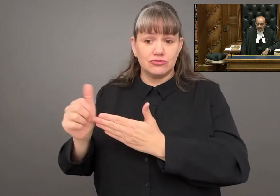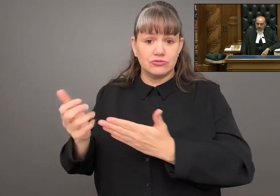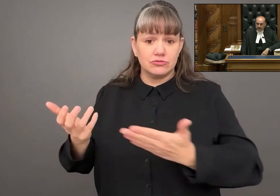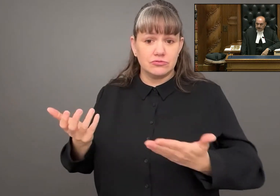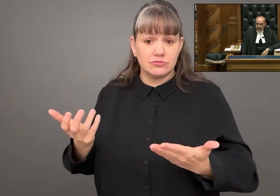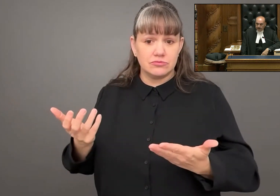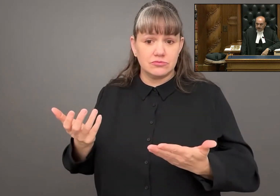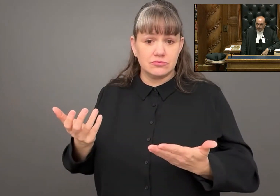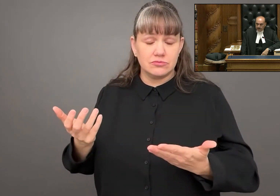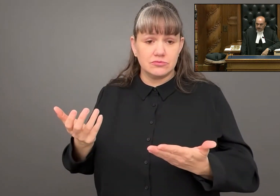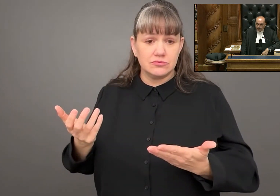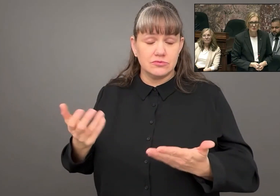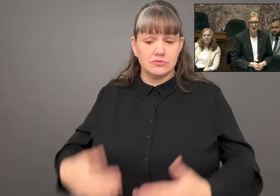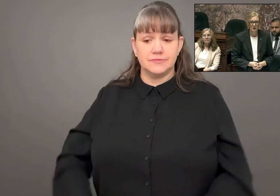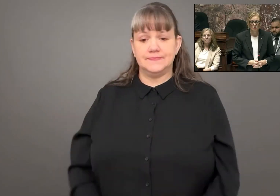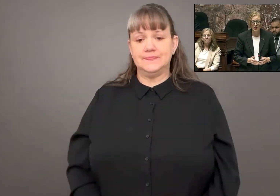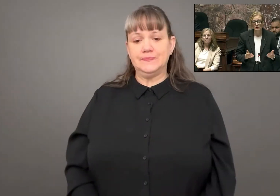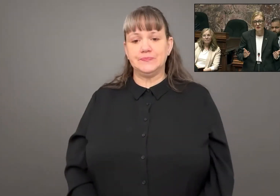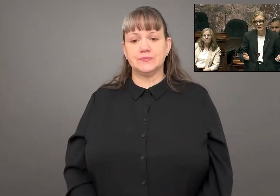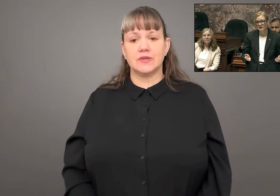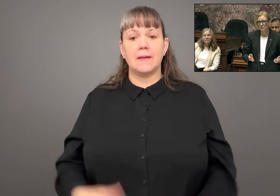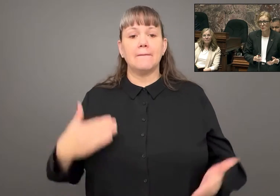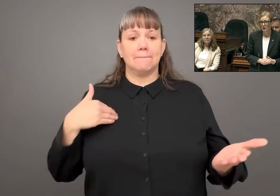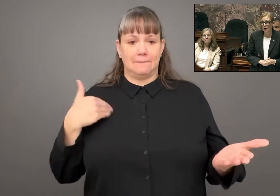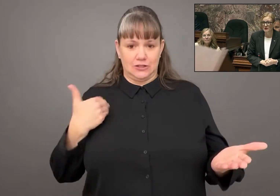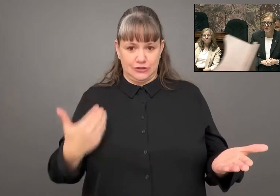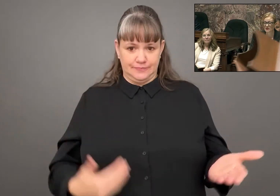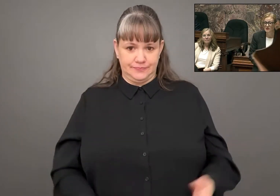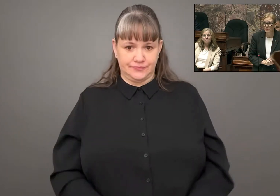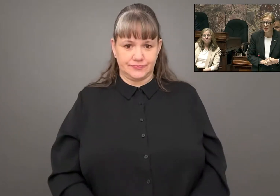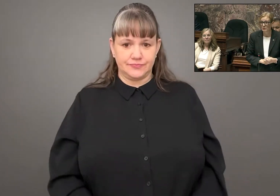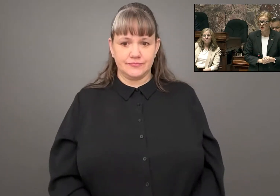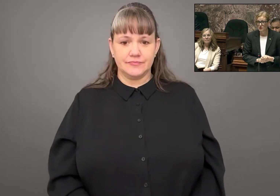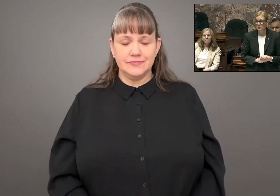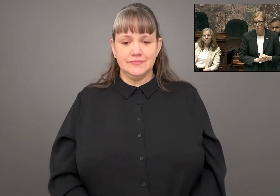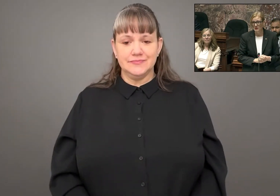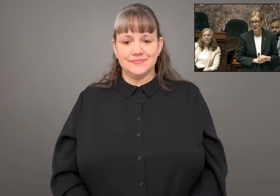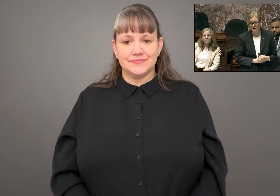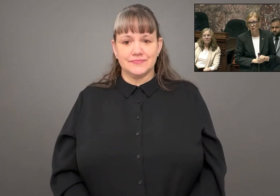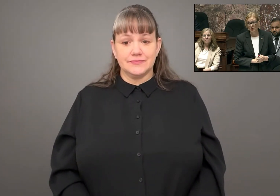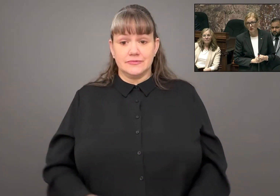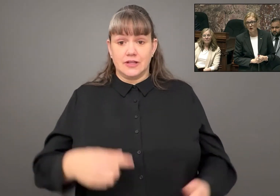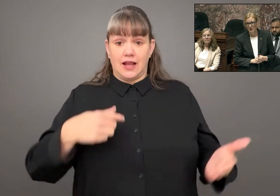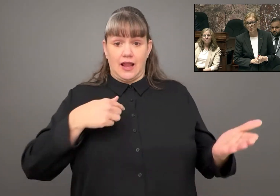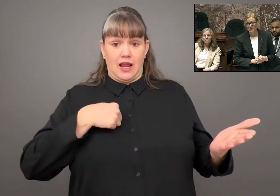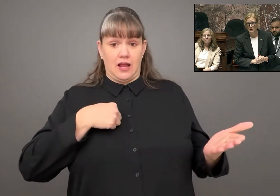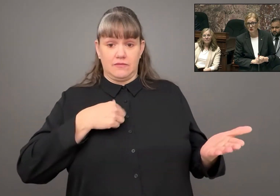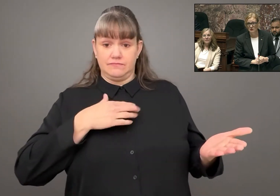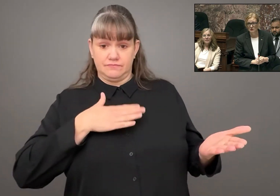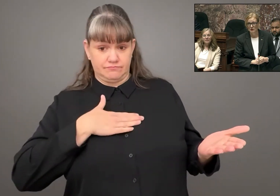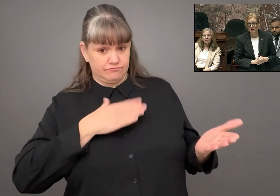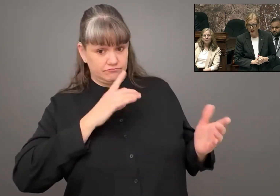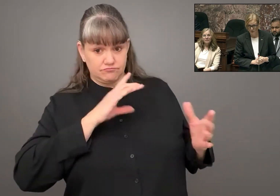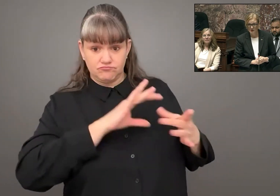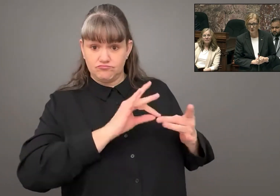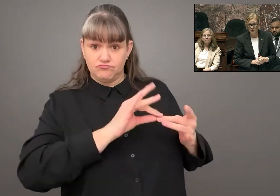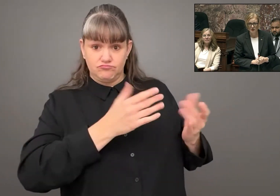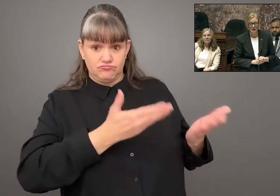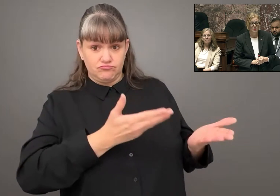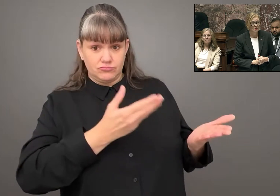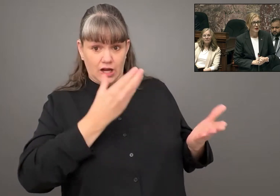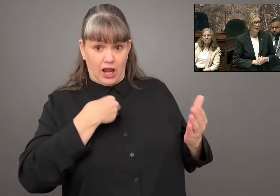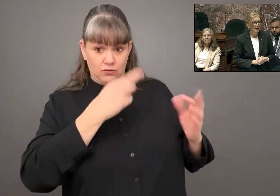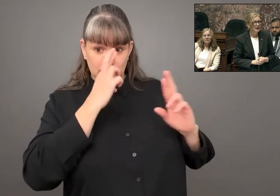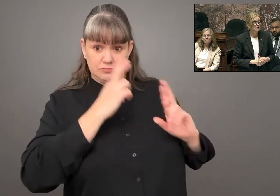Minister. Thank you very much, Honourable Speaker. And what I would say to the member opposite is I very much do respect the work of the opposition.